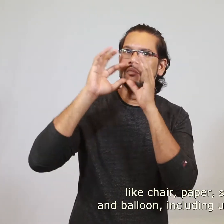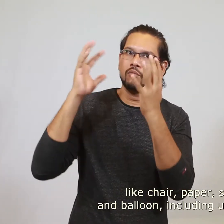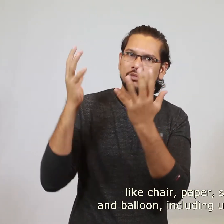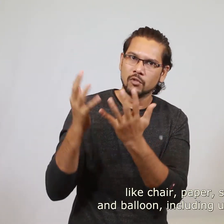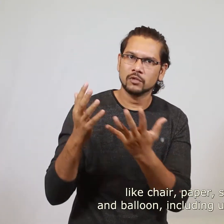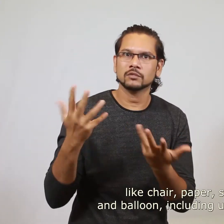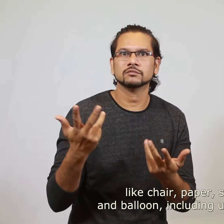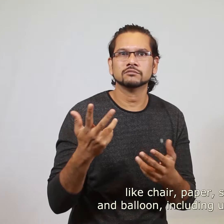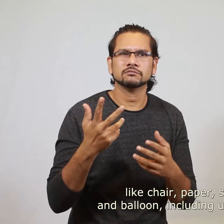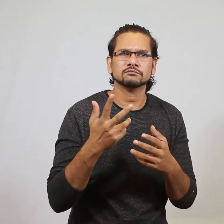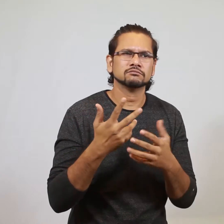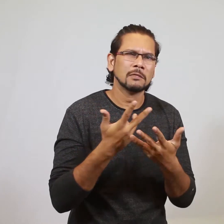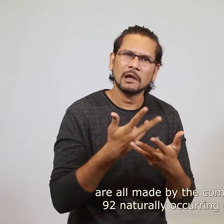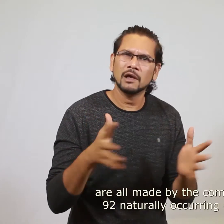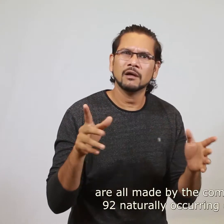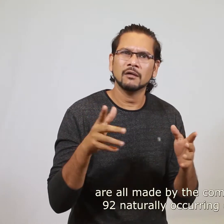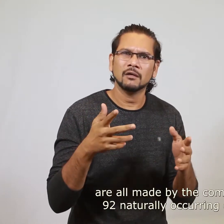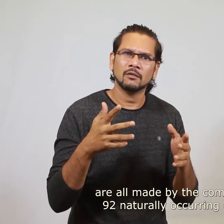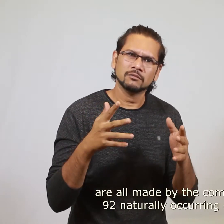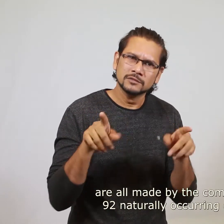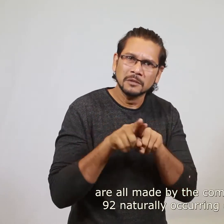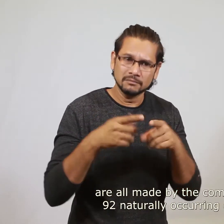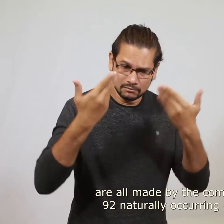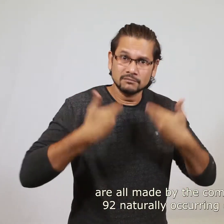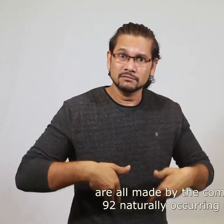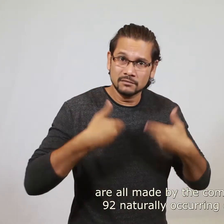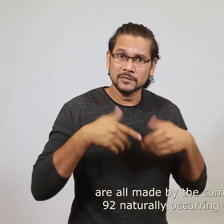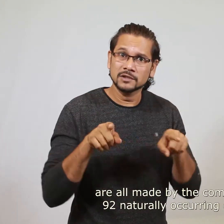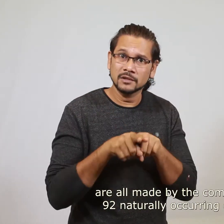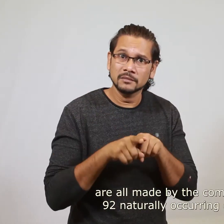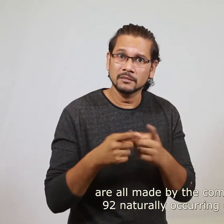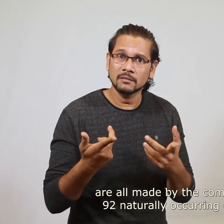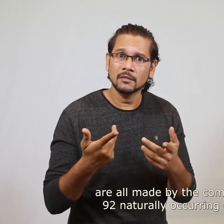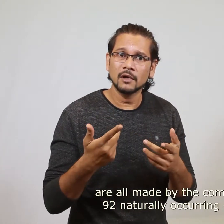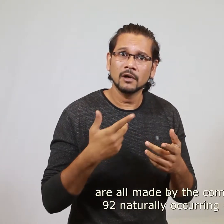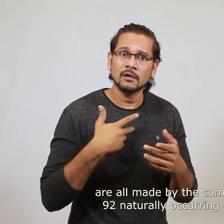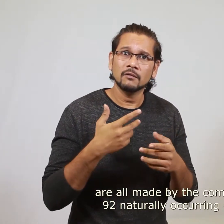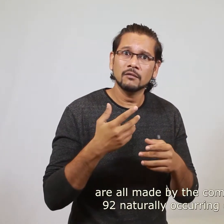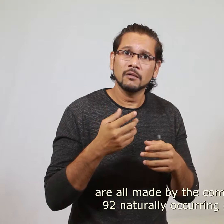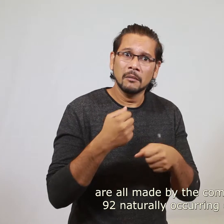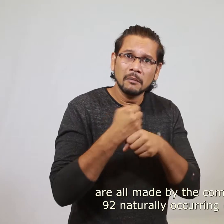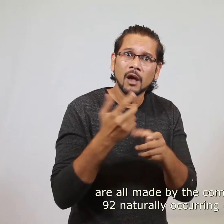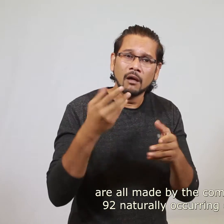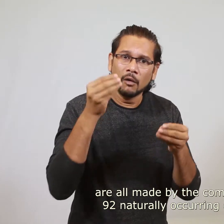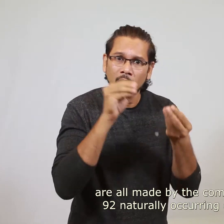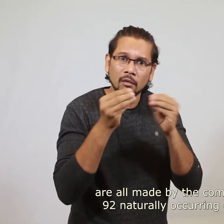paper, sugar, and balloon, including us, humans, are all made by